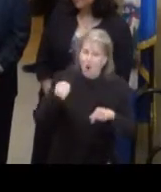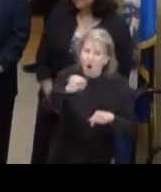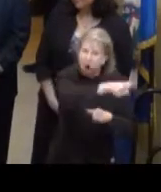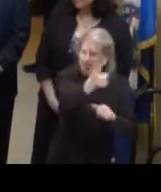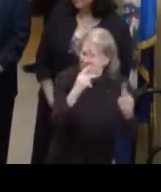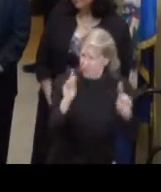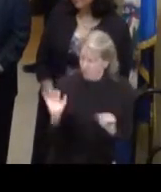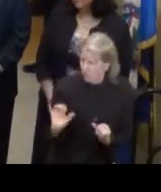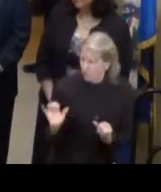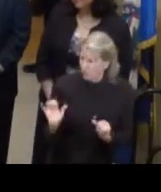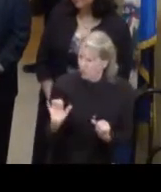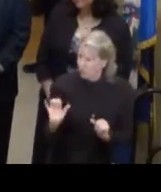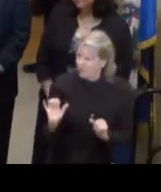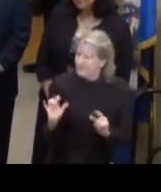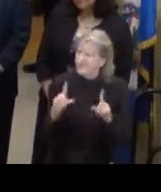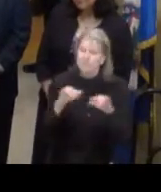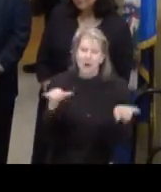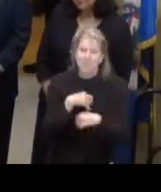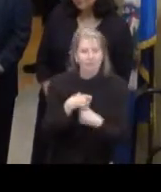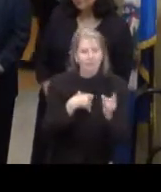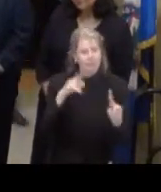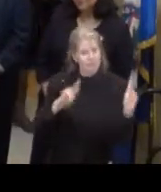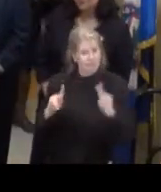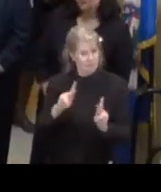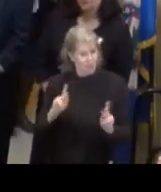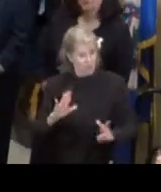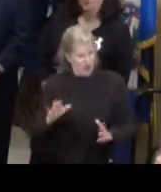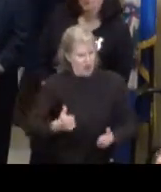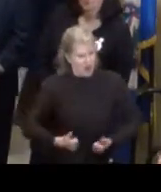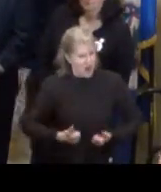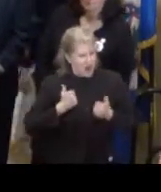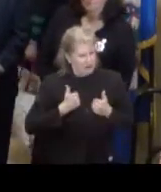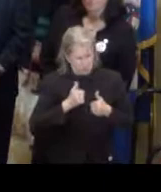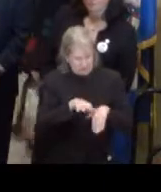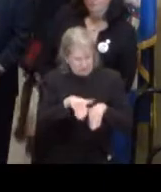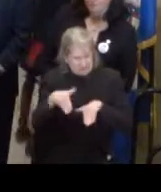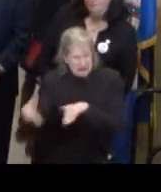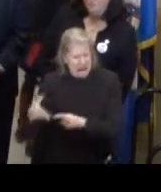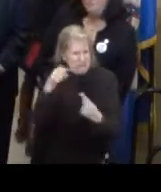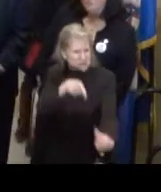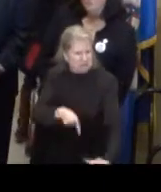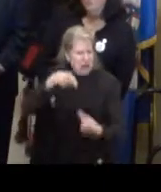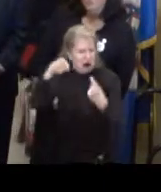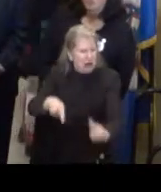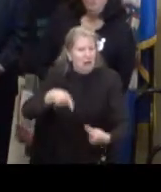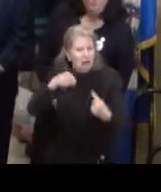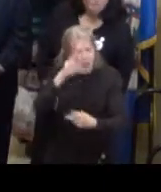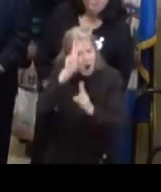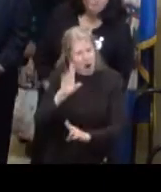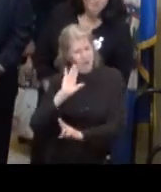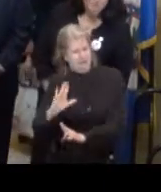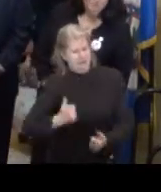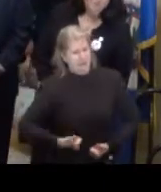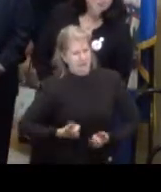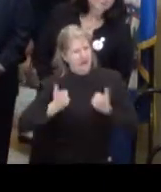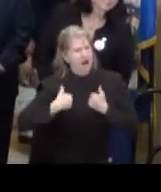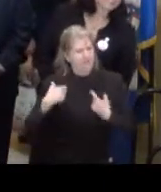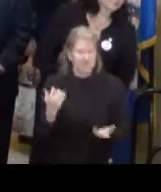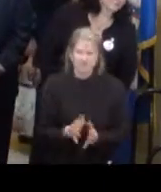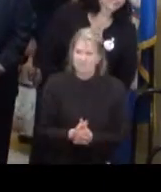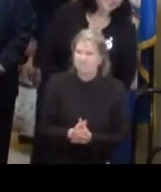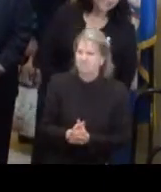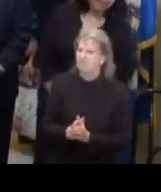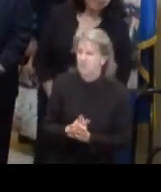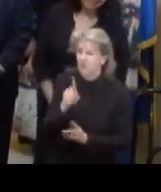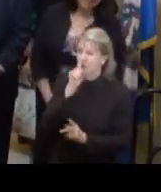do it to honor the lives of those who passed before us who struggled. And we do it to make sure that